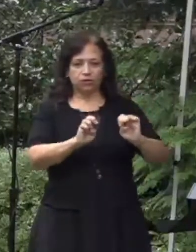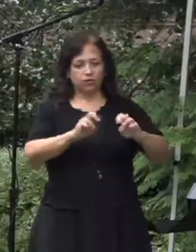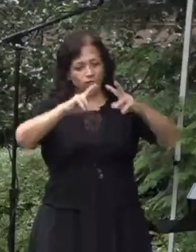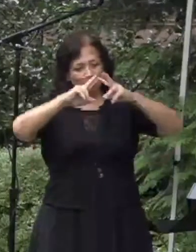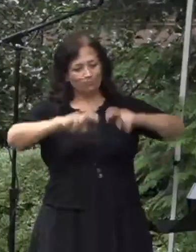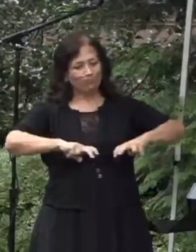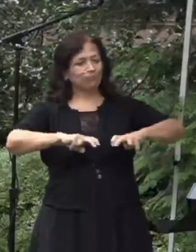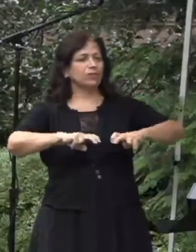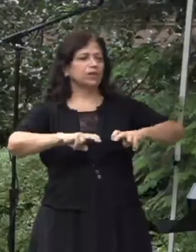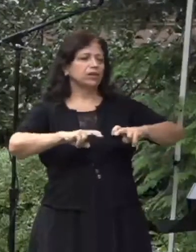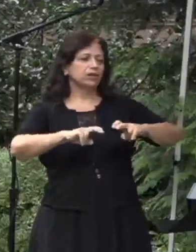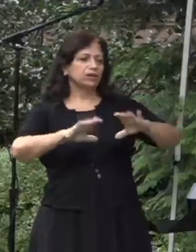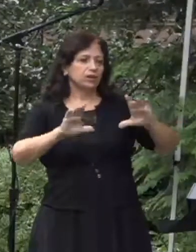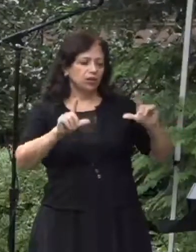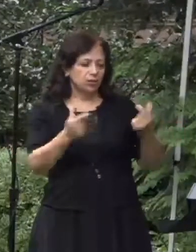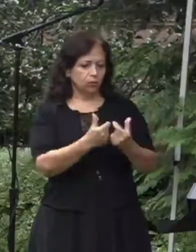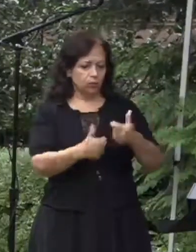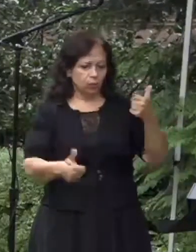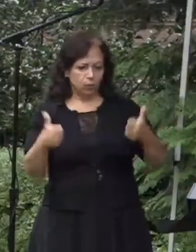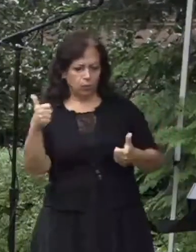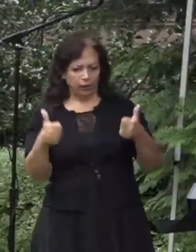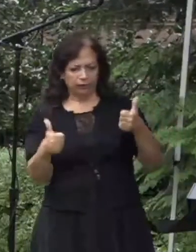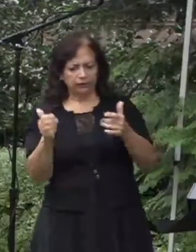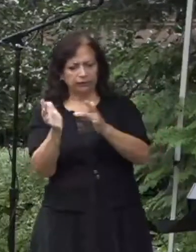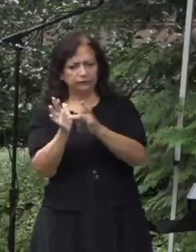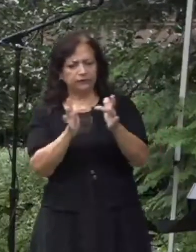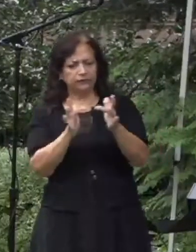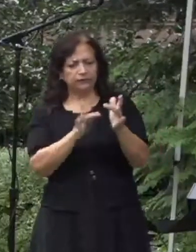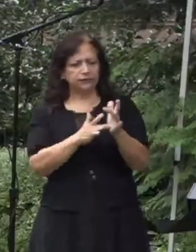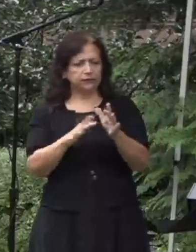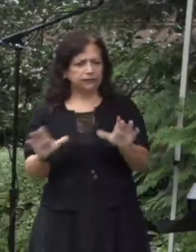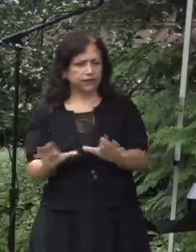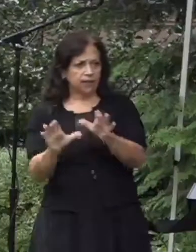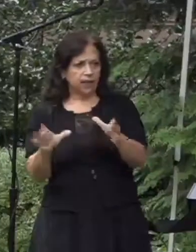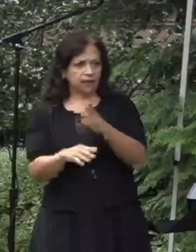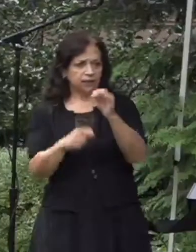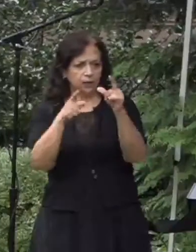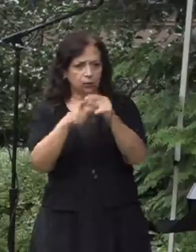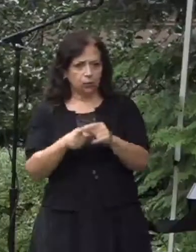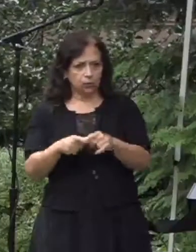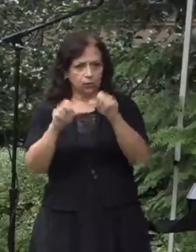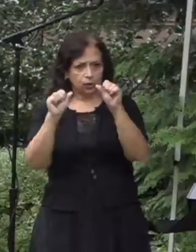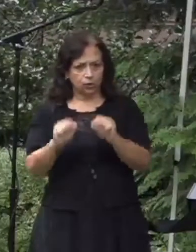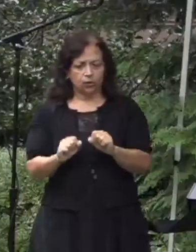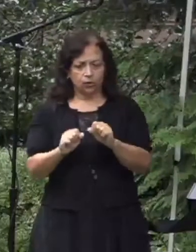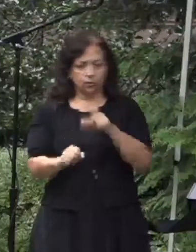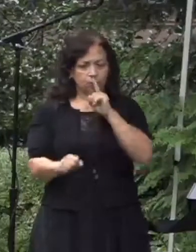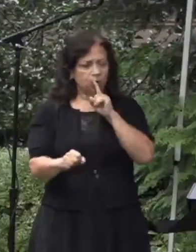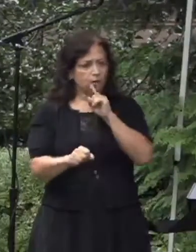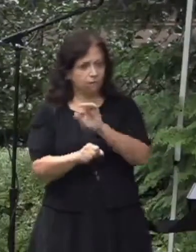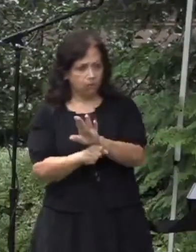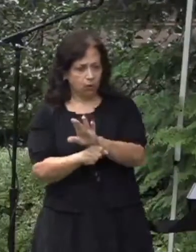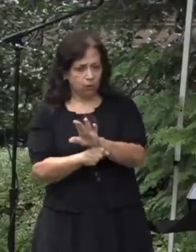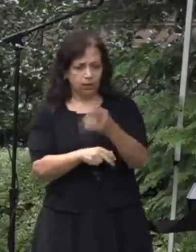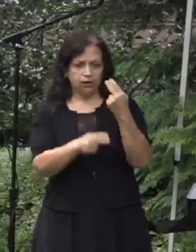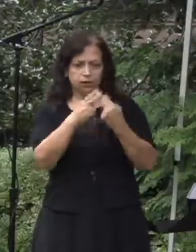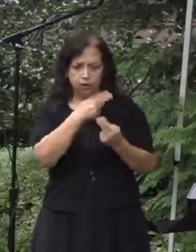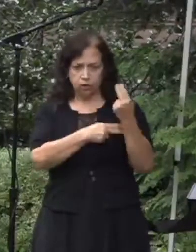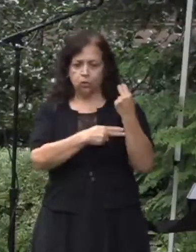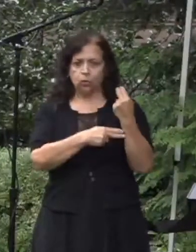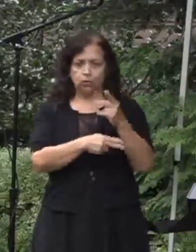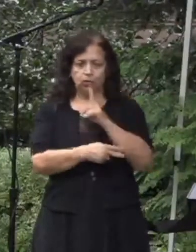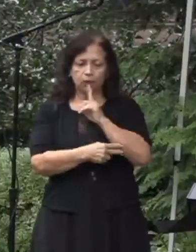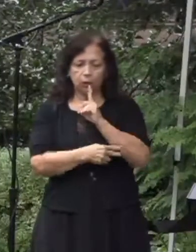discern collectively which of Jesus's acts and words could be confirmed as